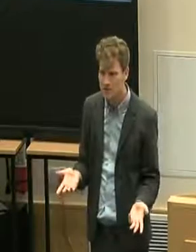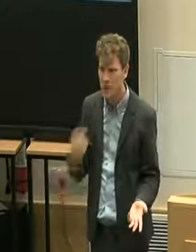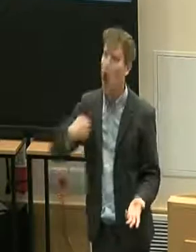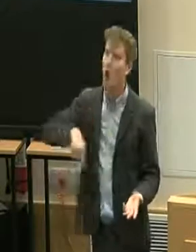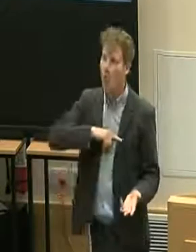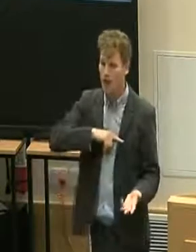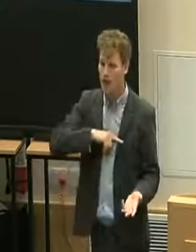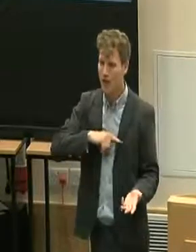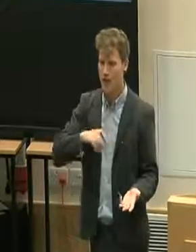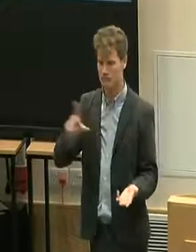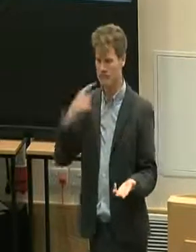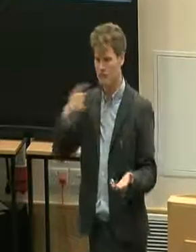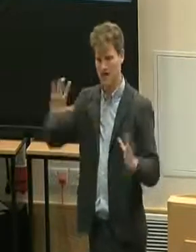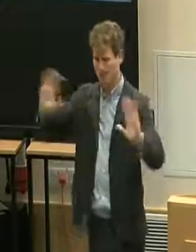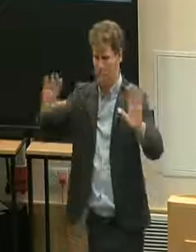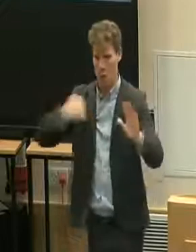here.